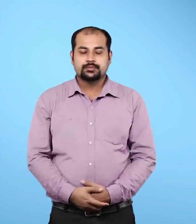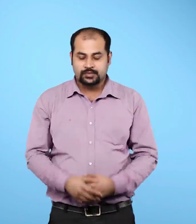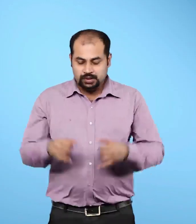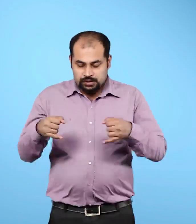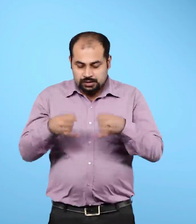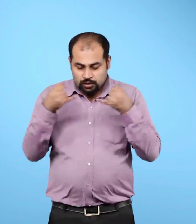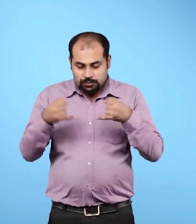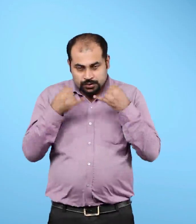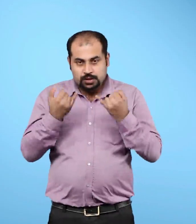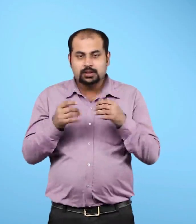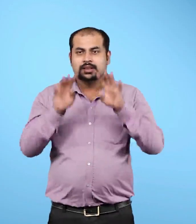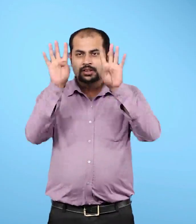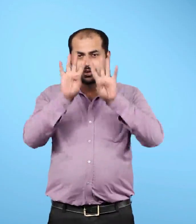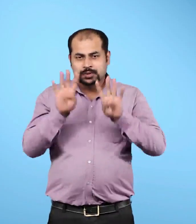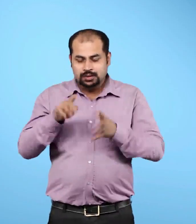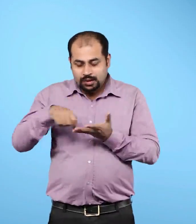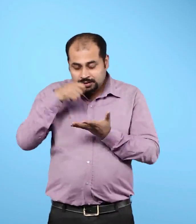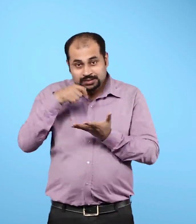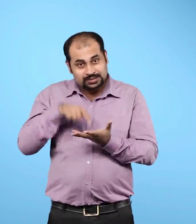and noodles rupees 15.